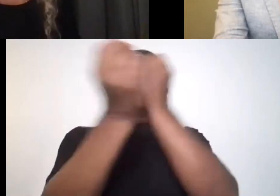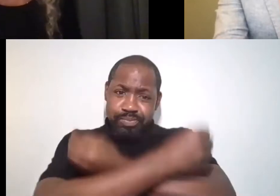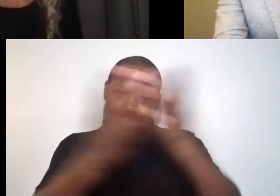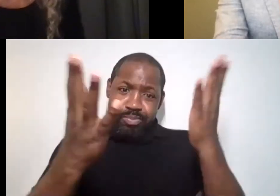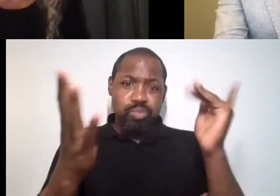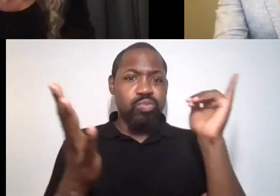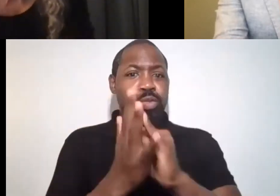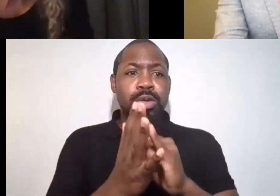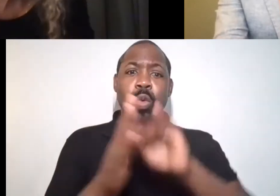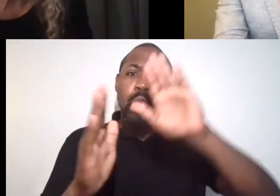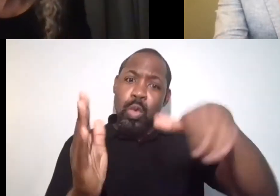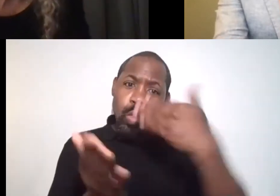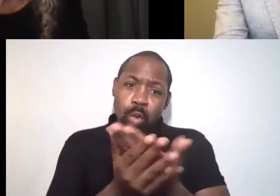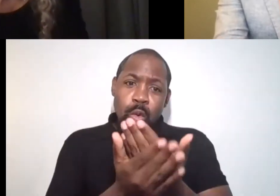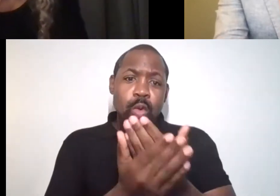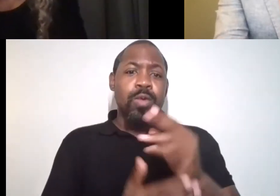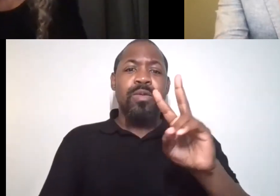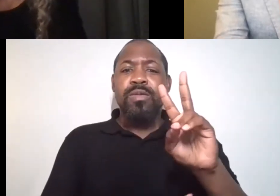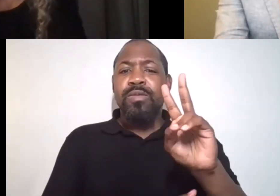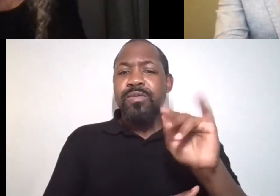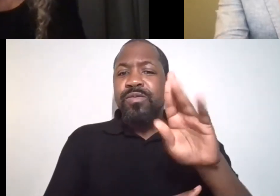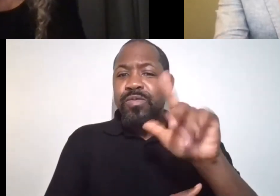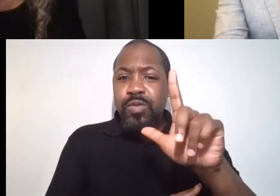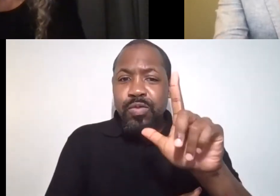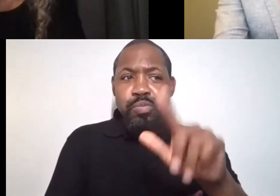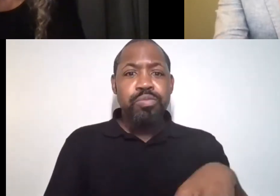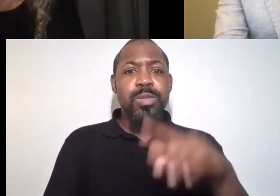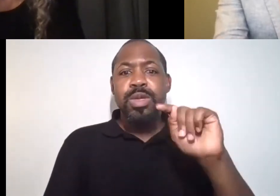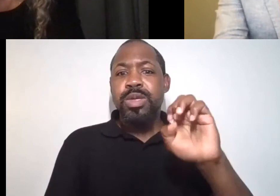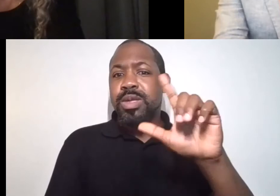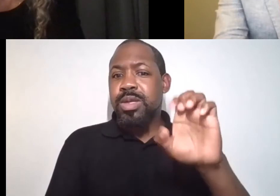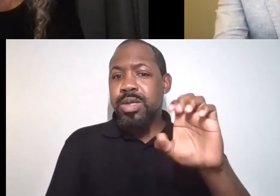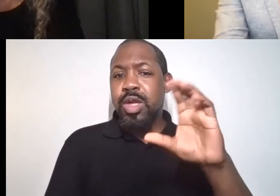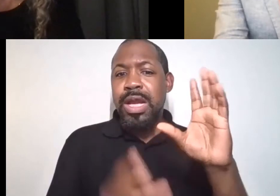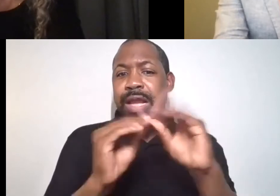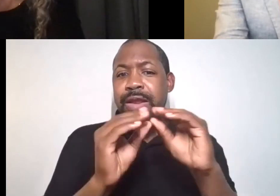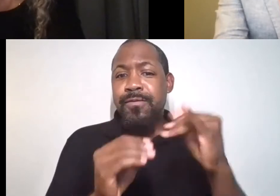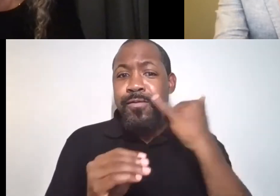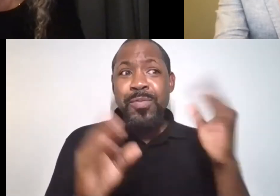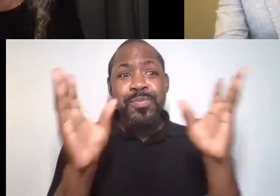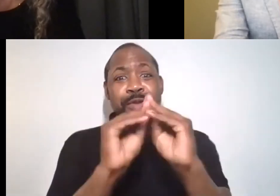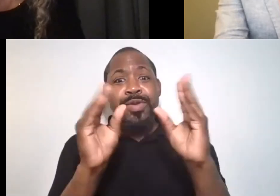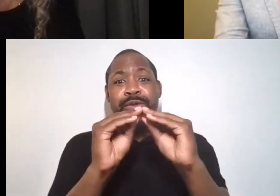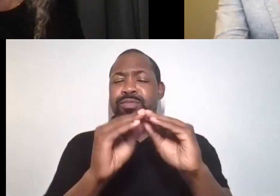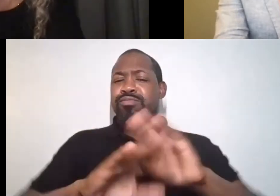in terms of the executive order that all virtual